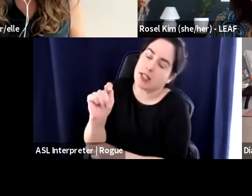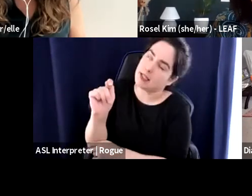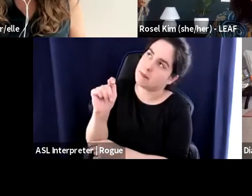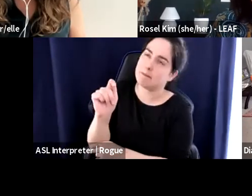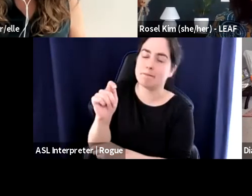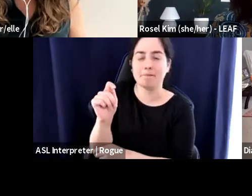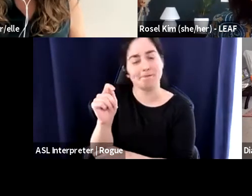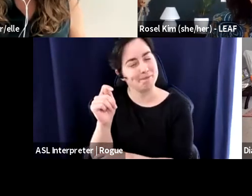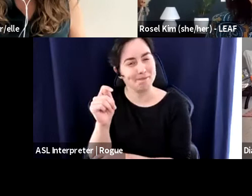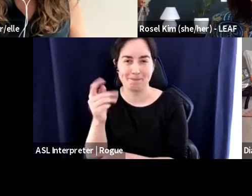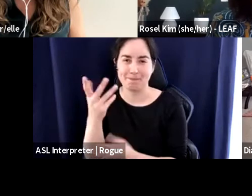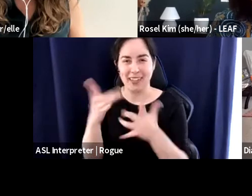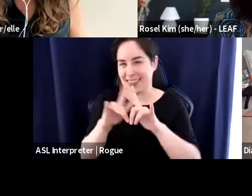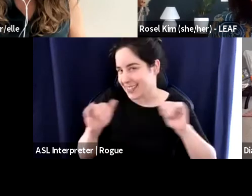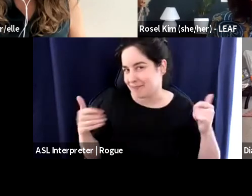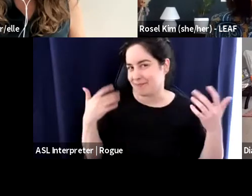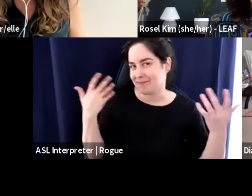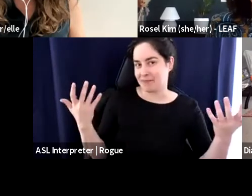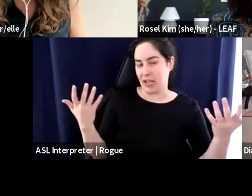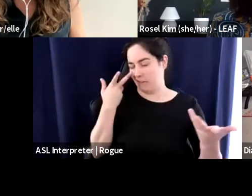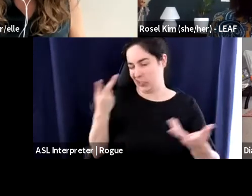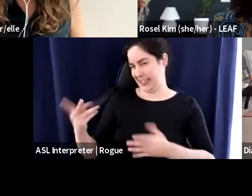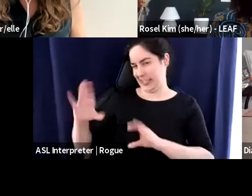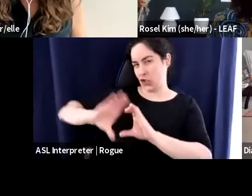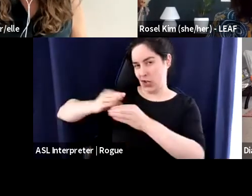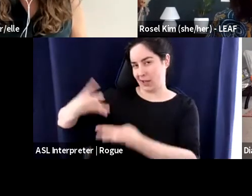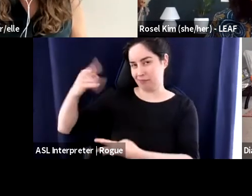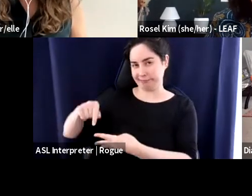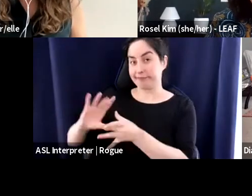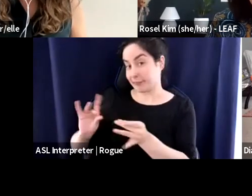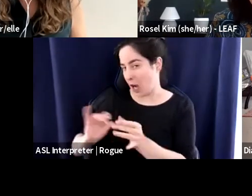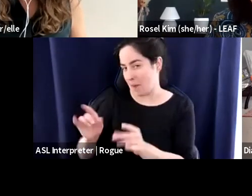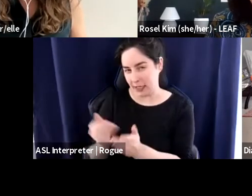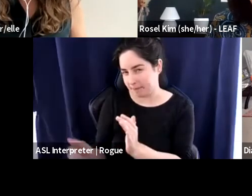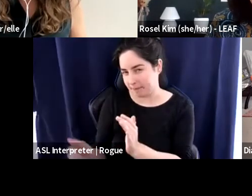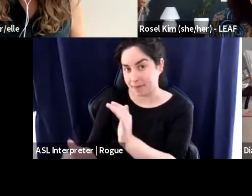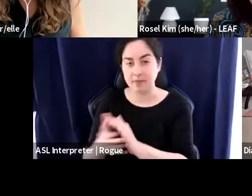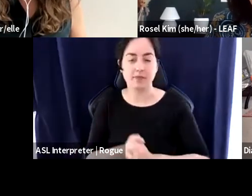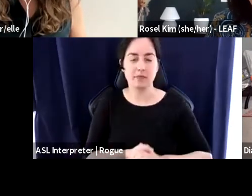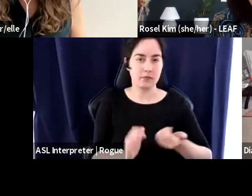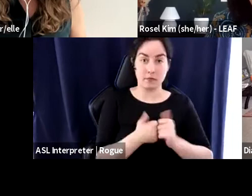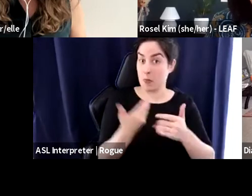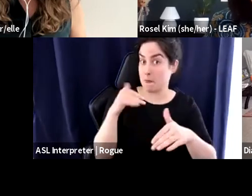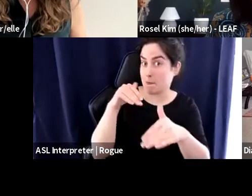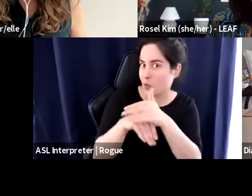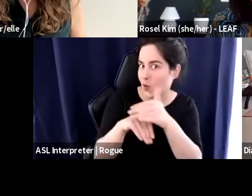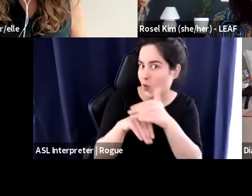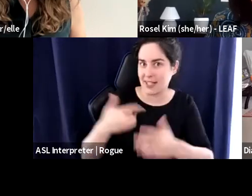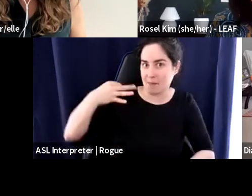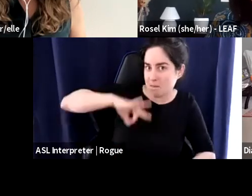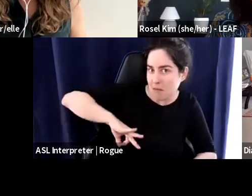there is, and people have been saying this in the chat, that there are issues to accessing a lot of